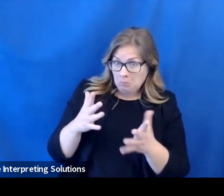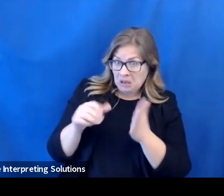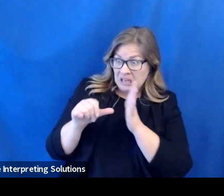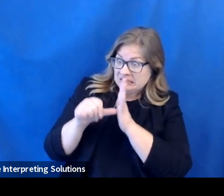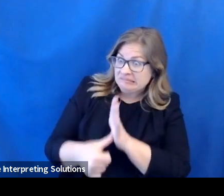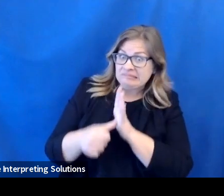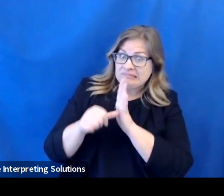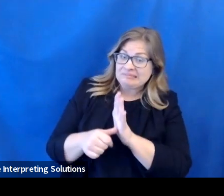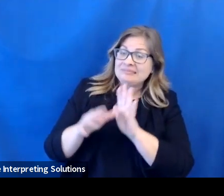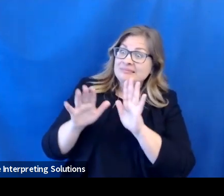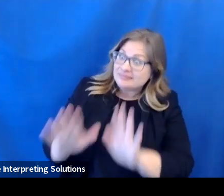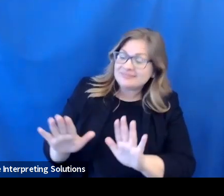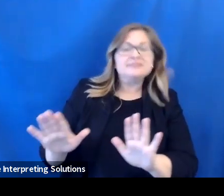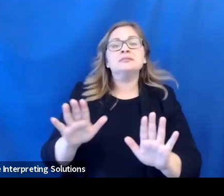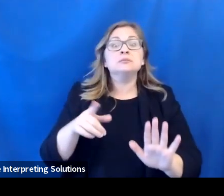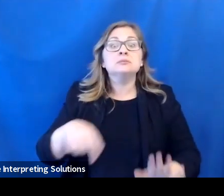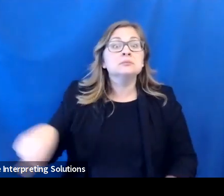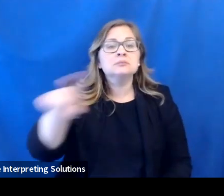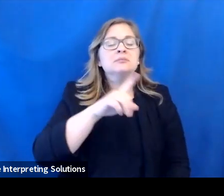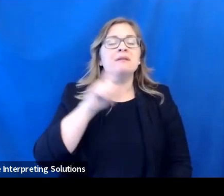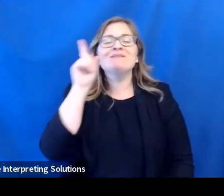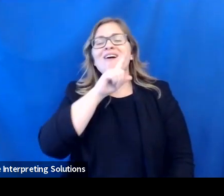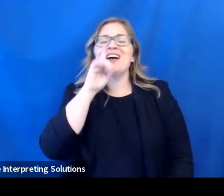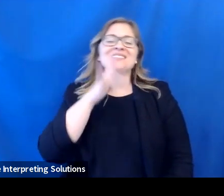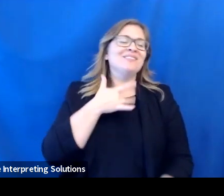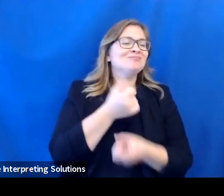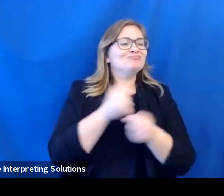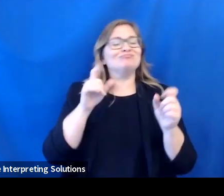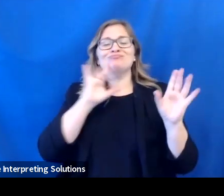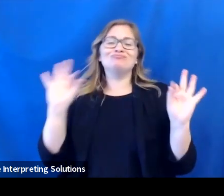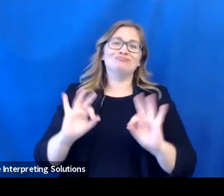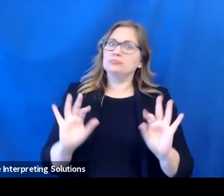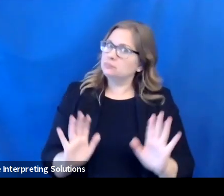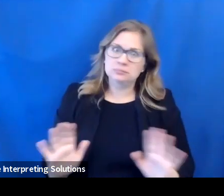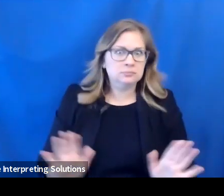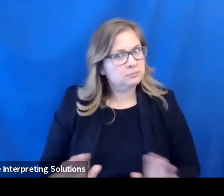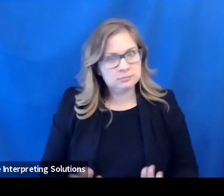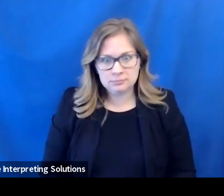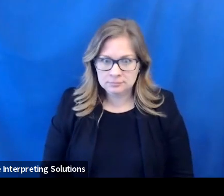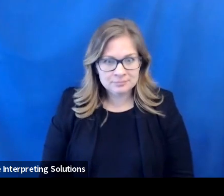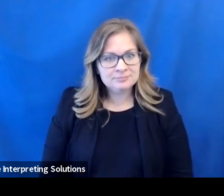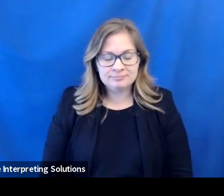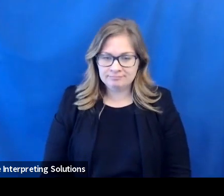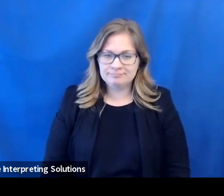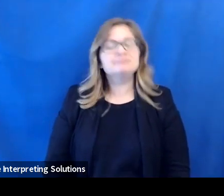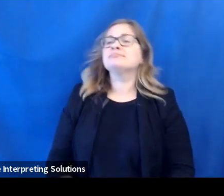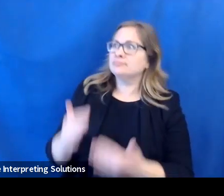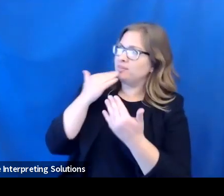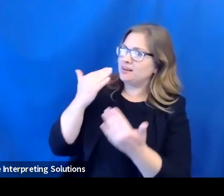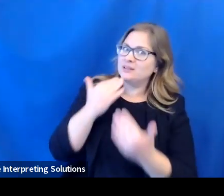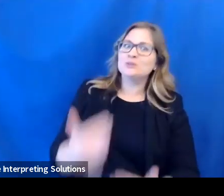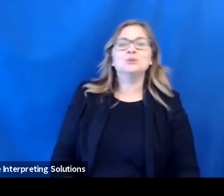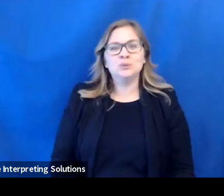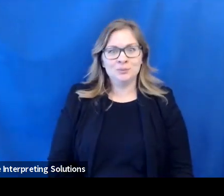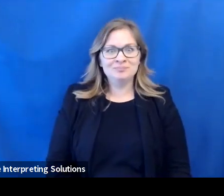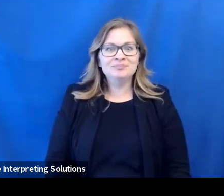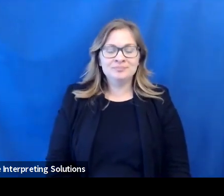you. Yes, thanks, Governor. You certainly did. I'm not personally familiar with the Carlson website, but we'll take a look at